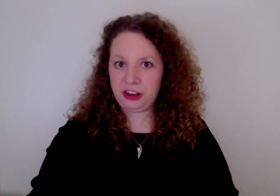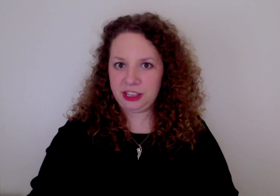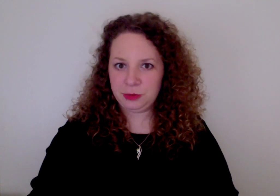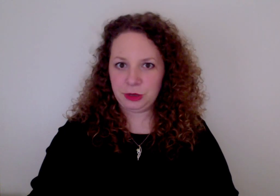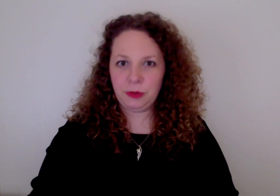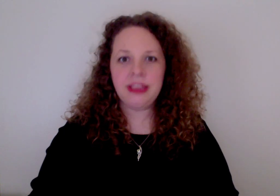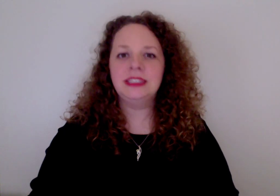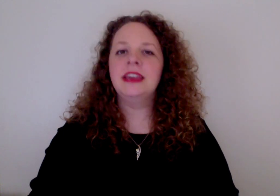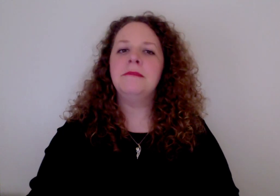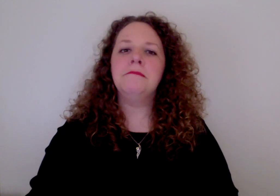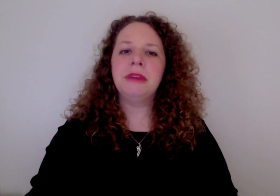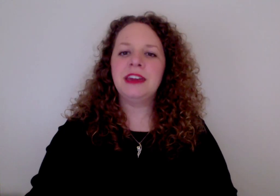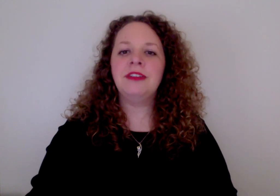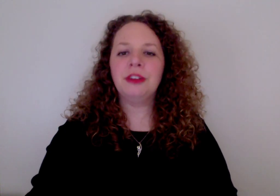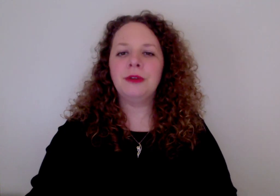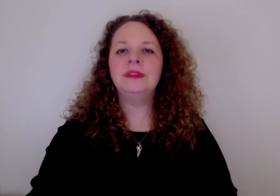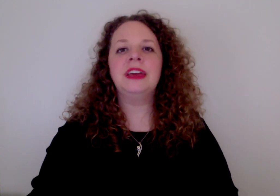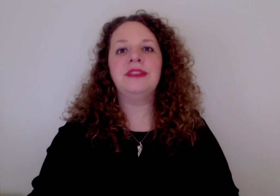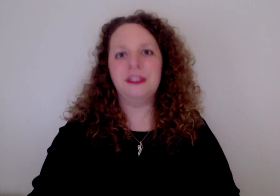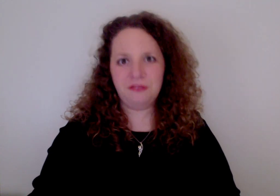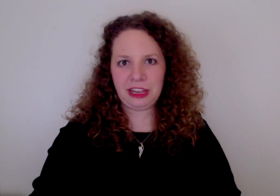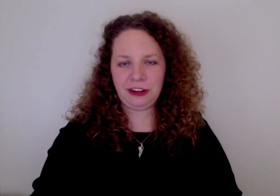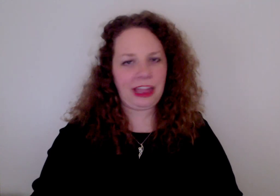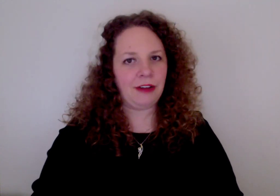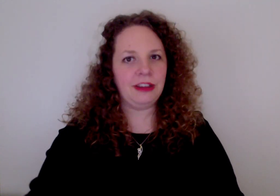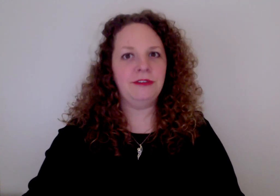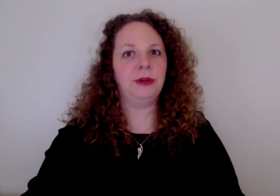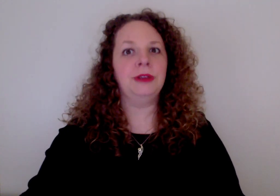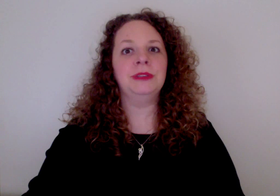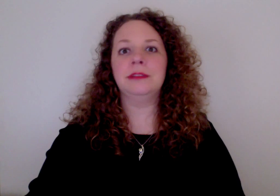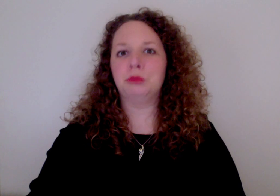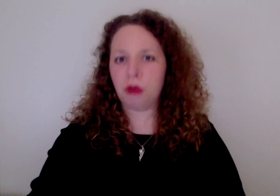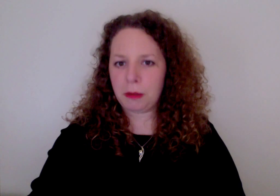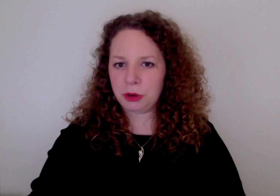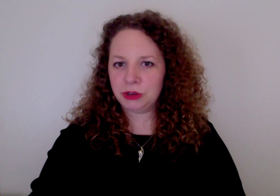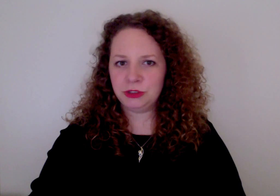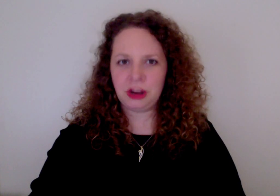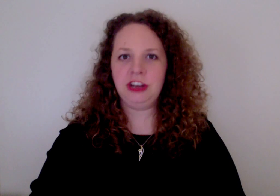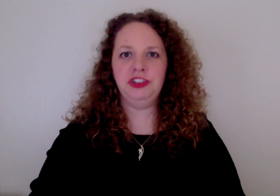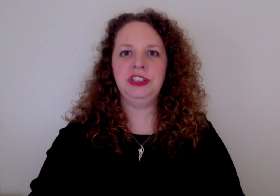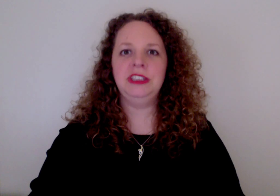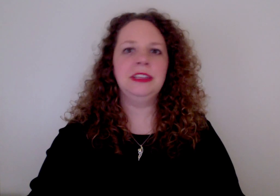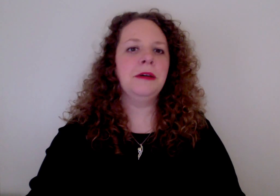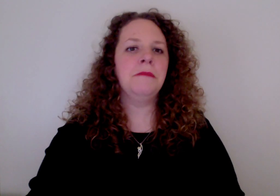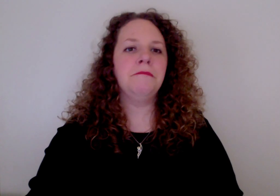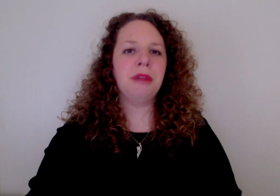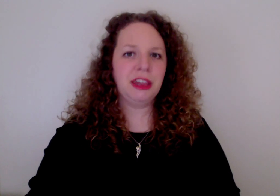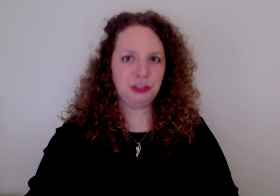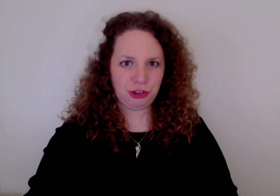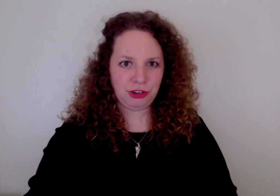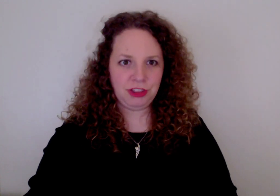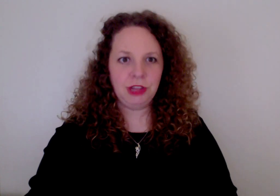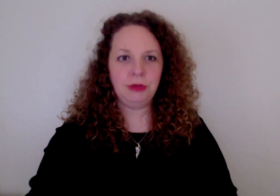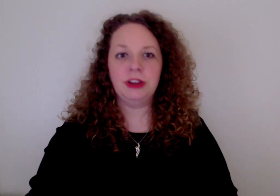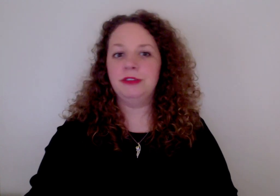various requests, making those and then figuring out if you're using the proper strategies. Make sure that you are